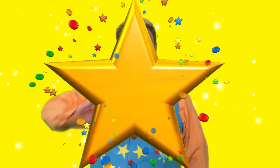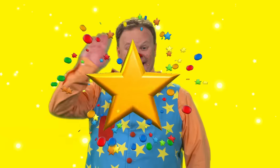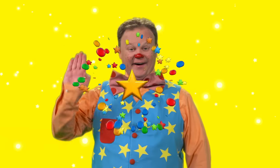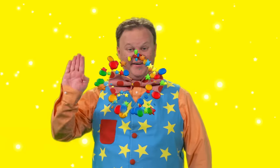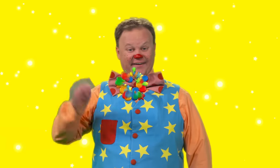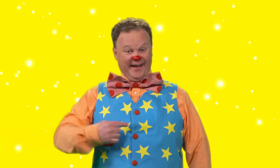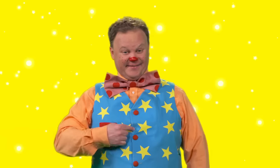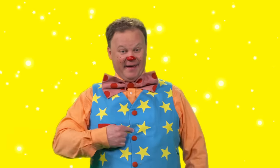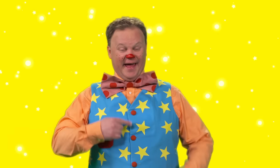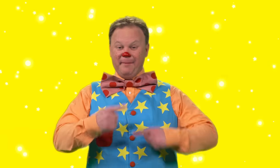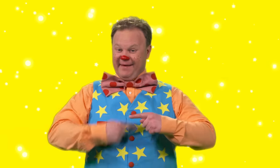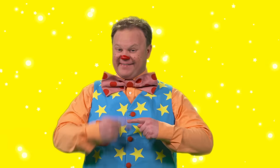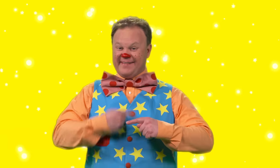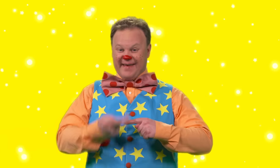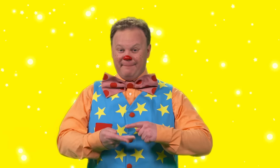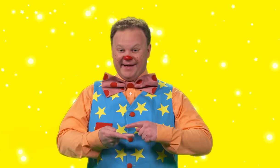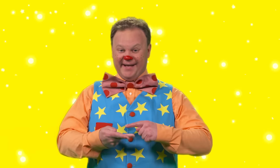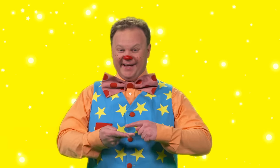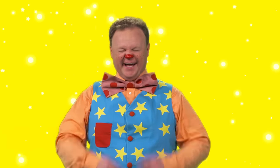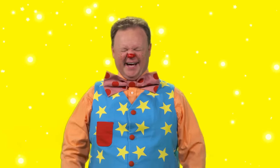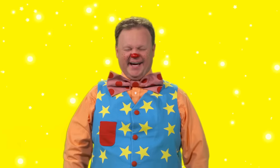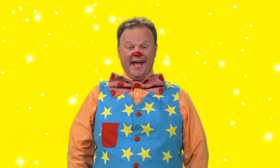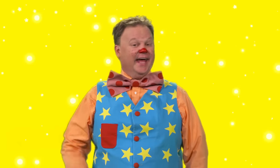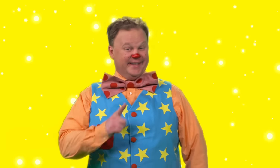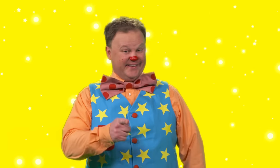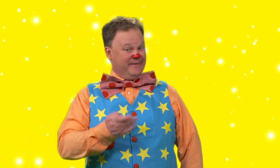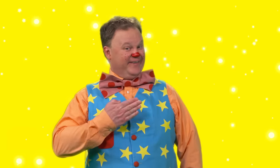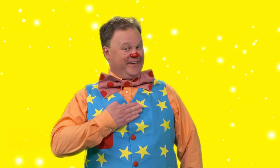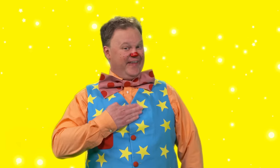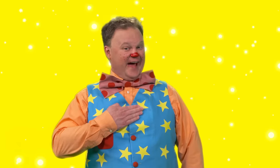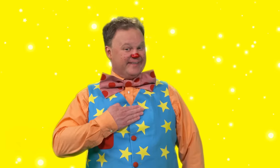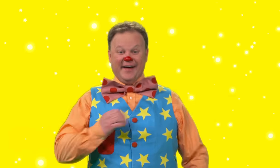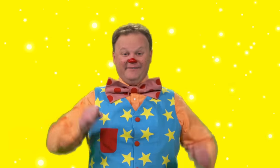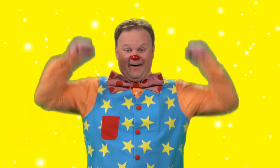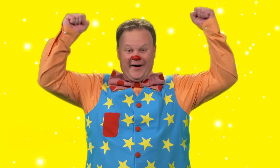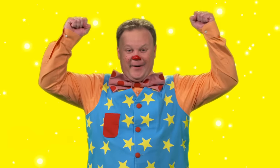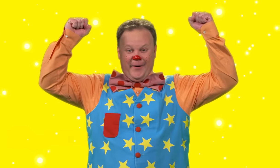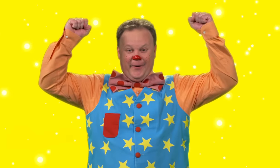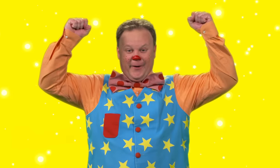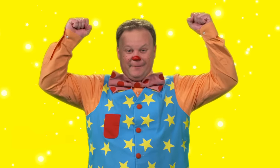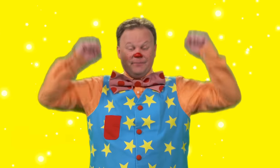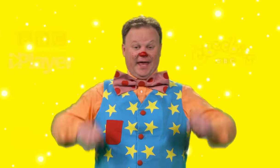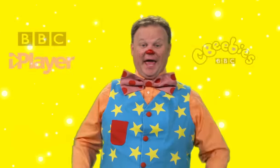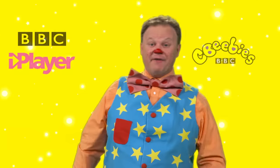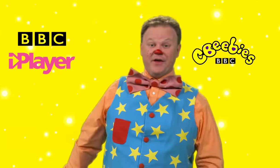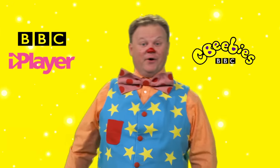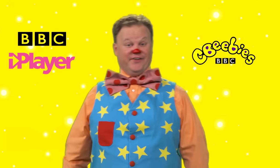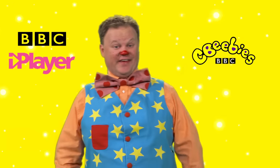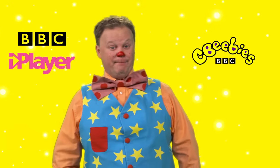Hello! It's me, Mr. Tumble! Did you enjoy that? Woohoo! If you want to see